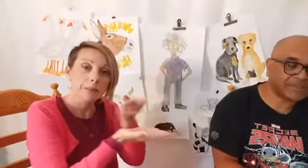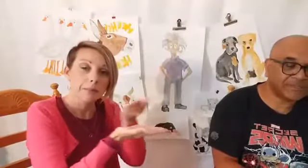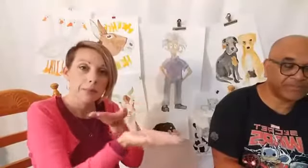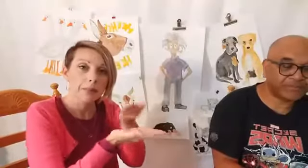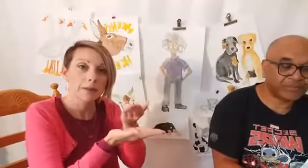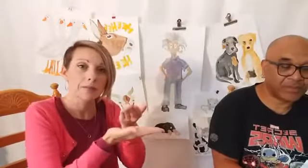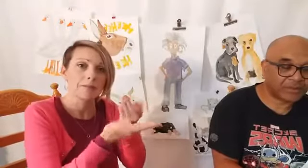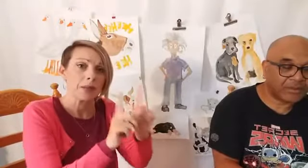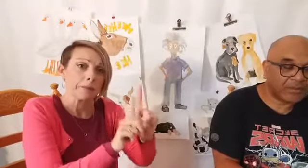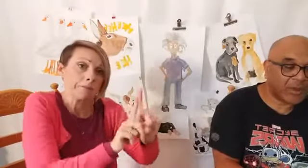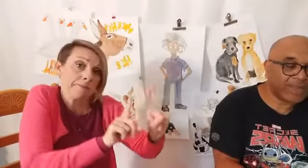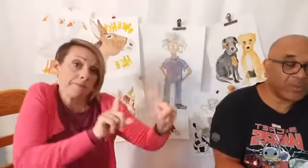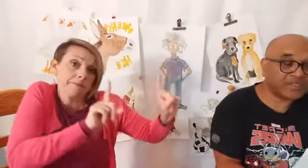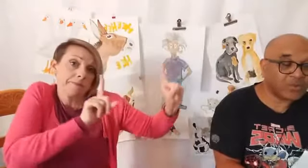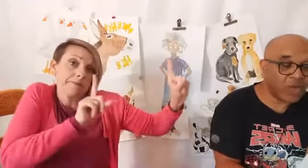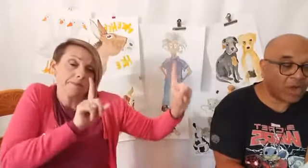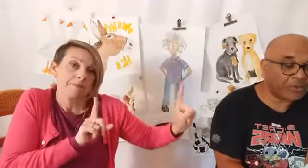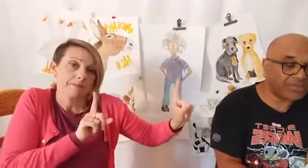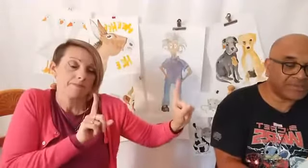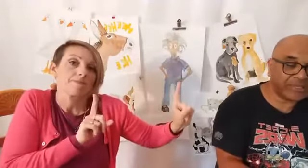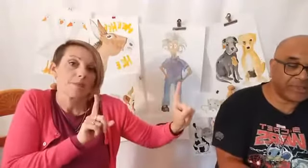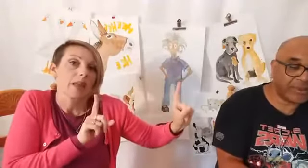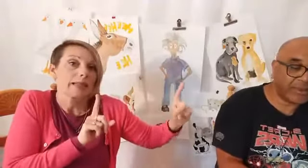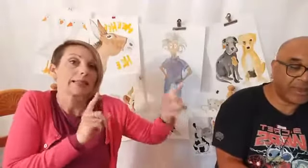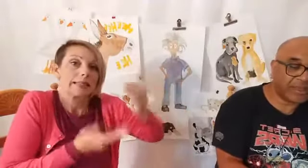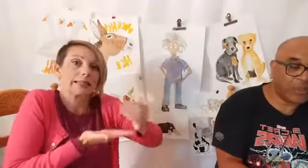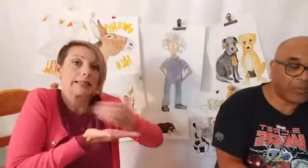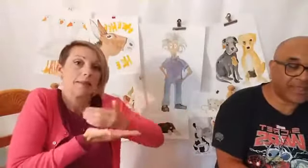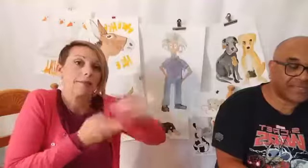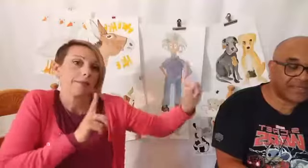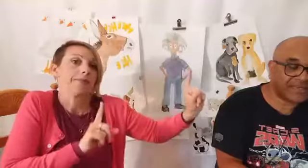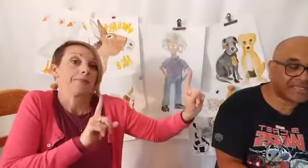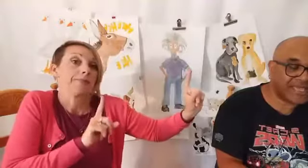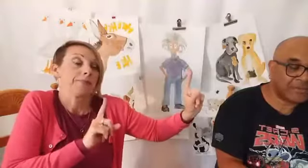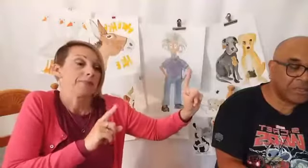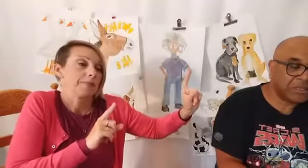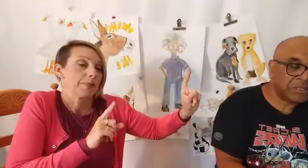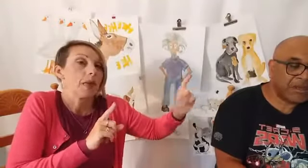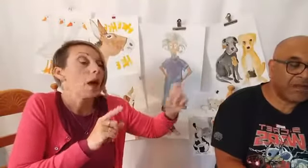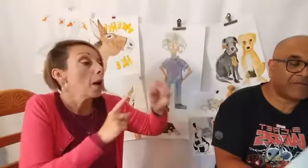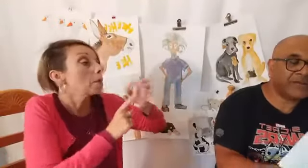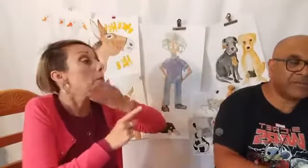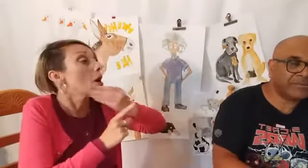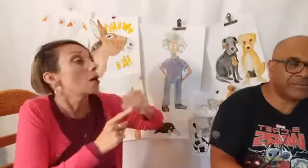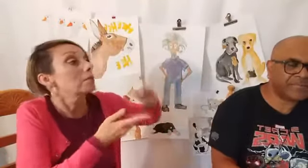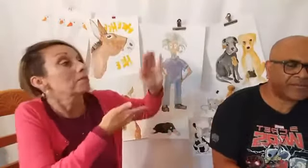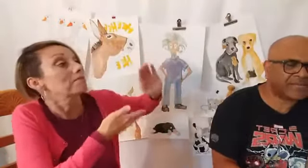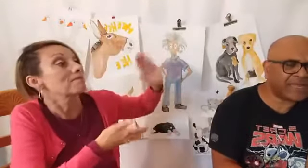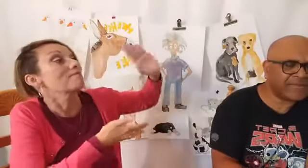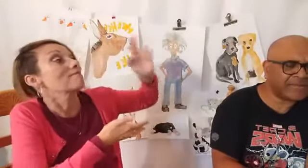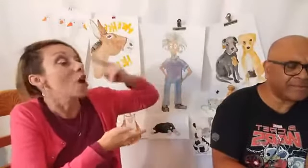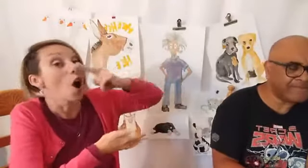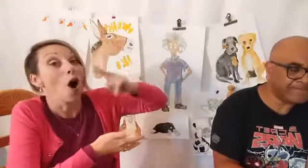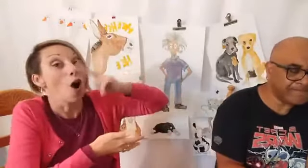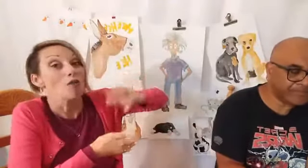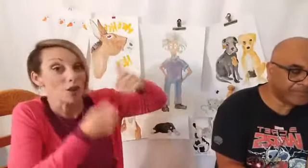close. Pyweasel opened his window and called back to the vicar saying, "Afternoon, it's a lovely day